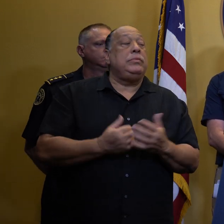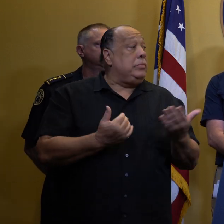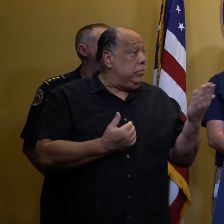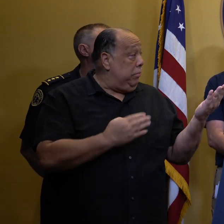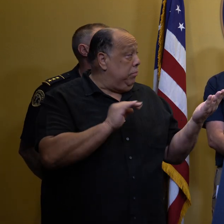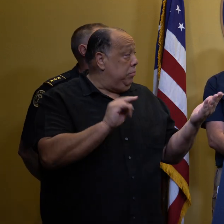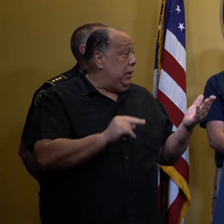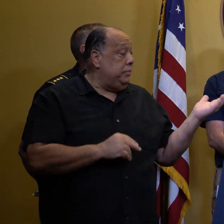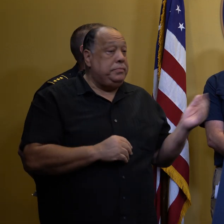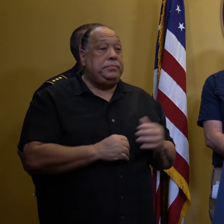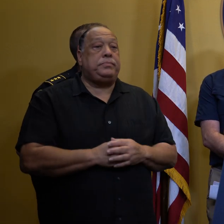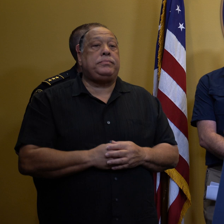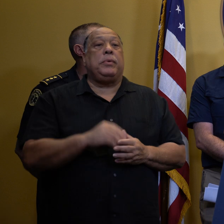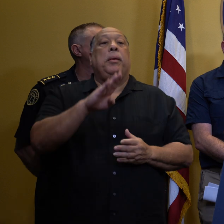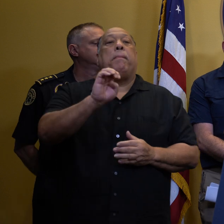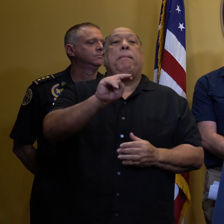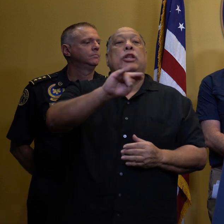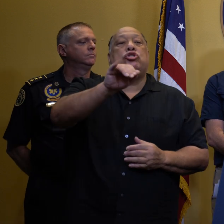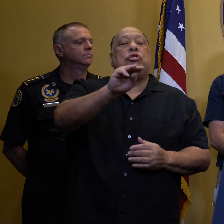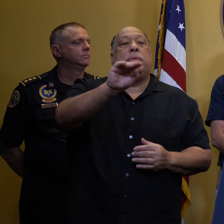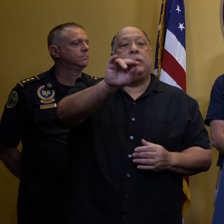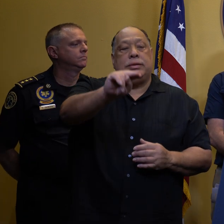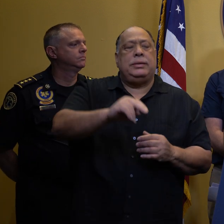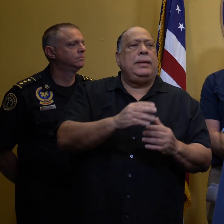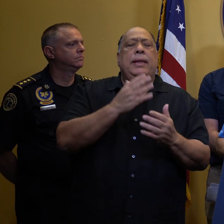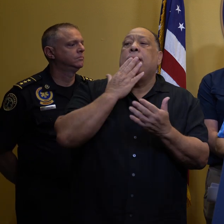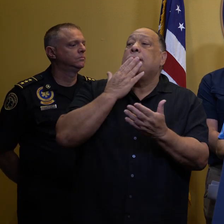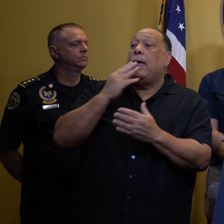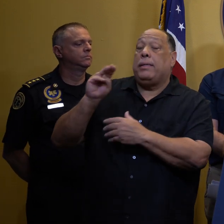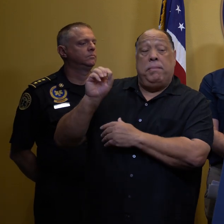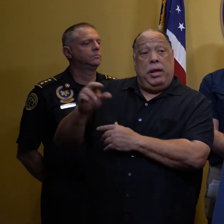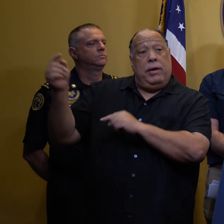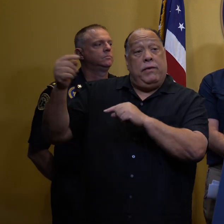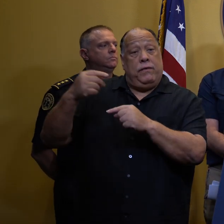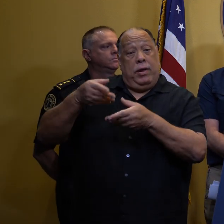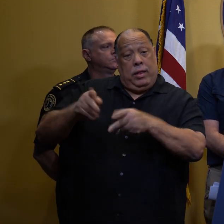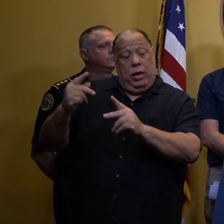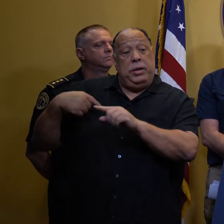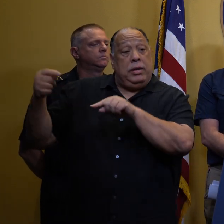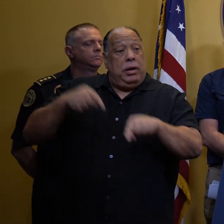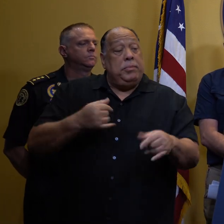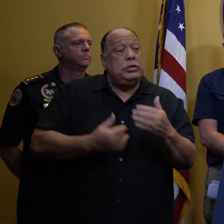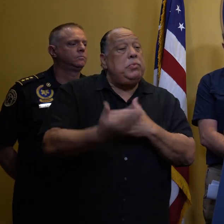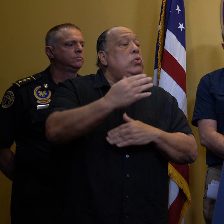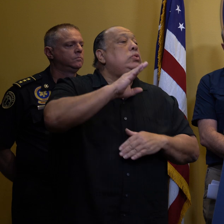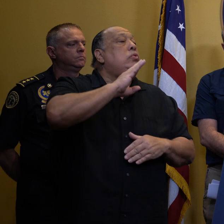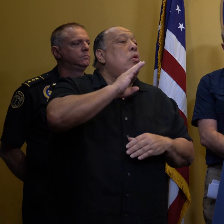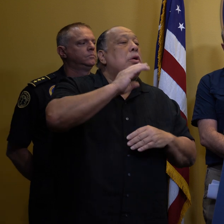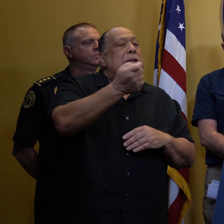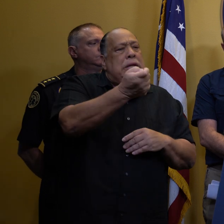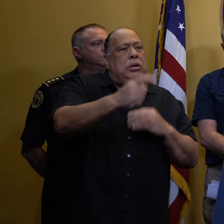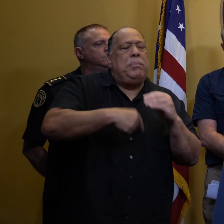So Ben, you want to come on up? Benjamin. I want to thank the mayor for having me this morning. Talk a little bit about